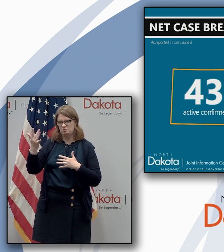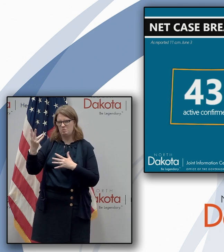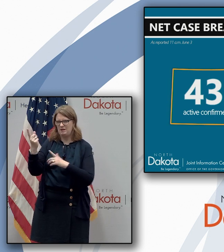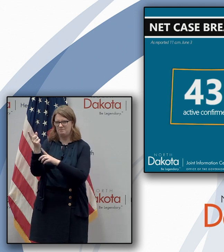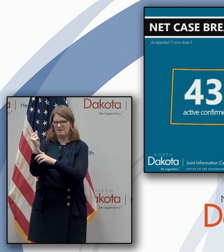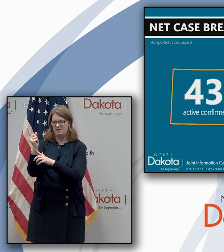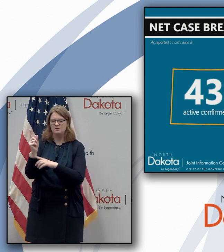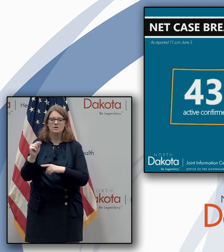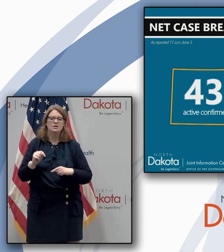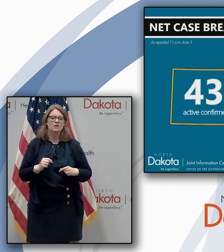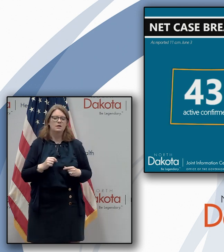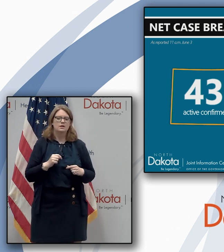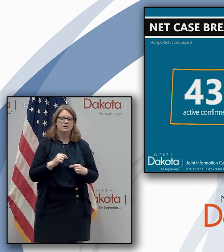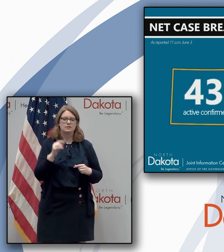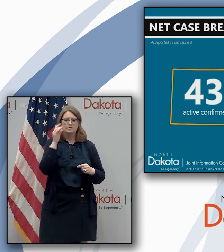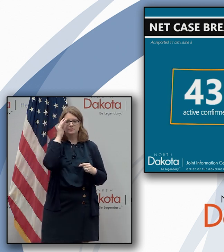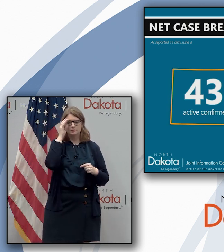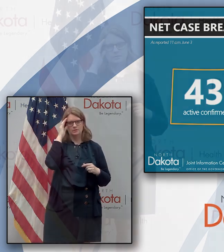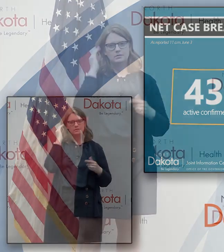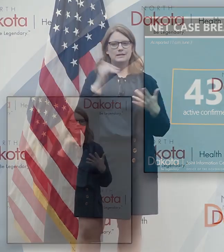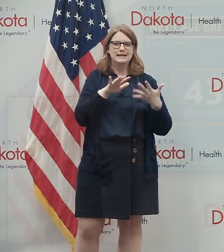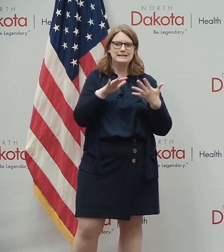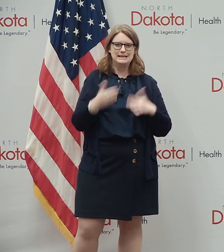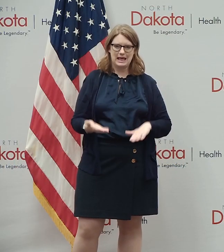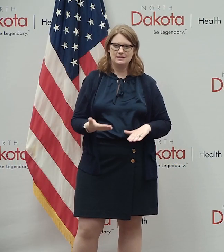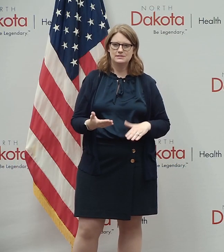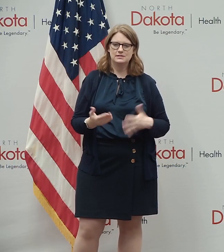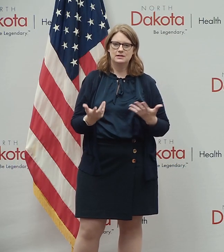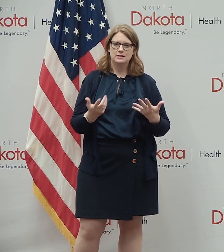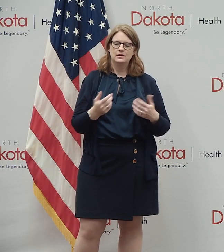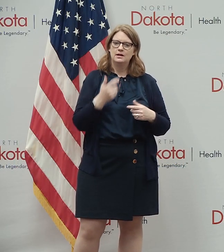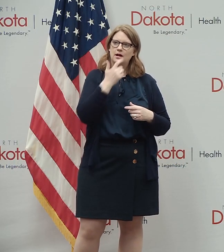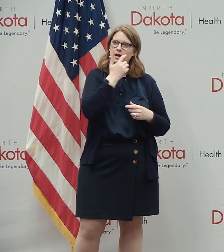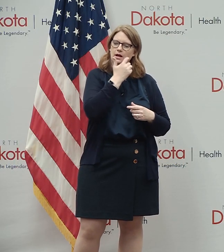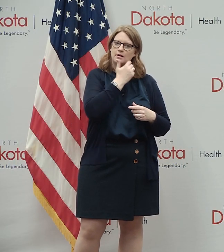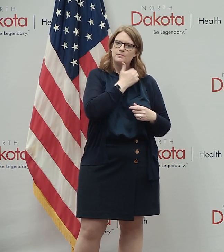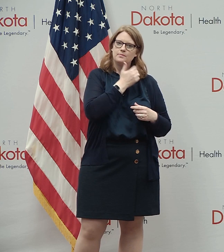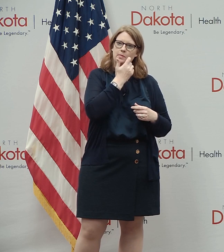But on the deaths, I want to just say, yesterday,